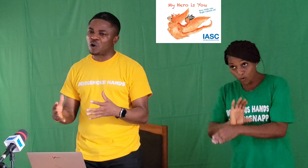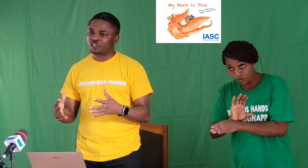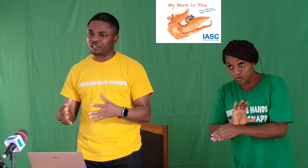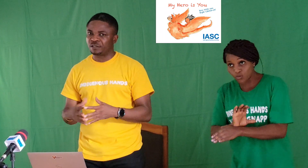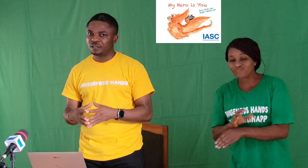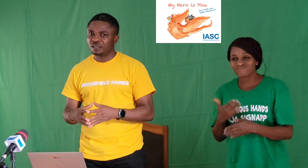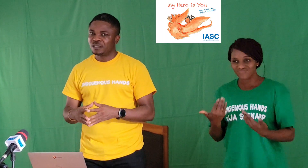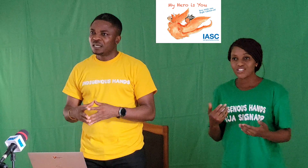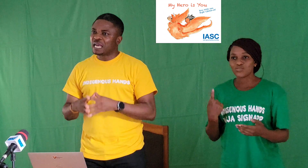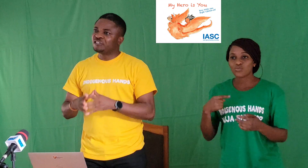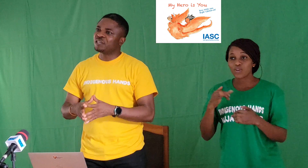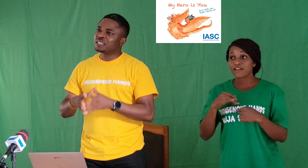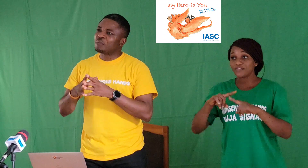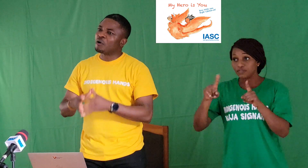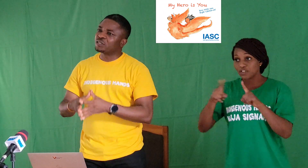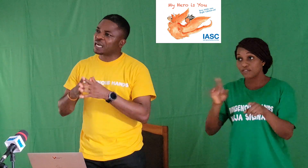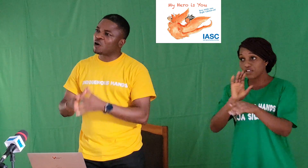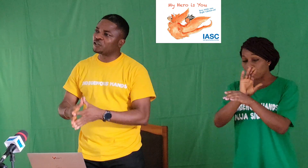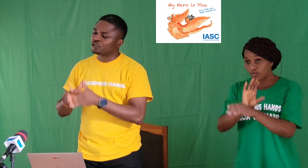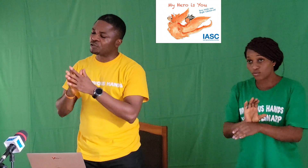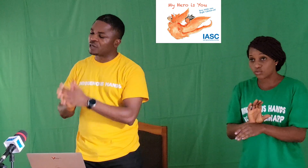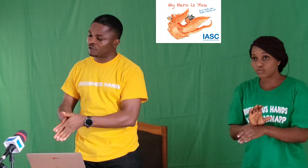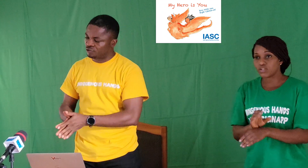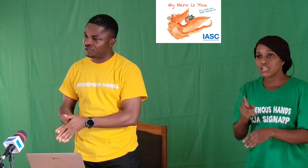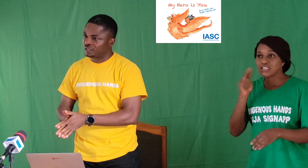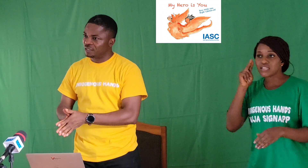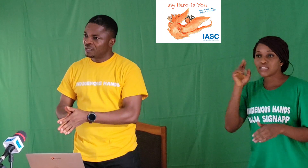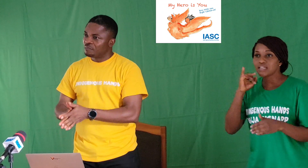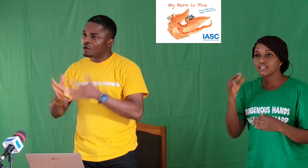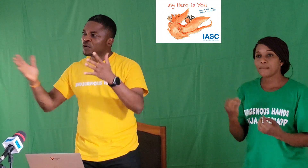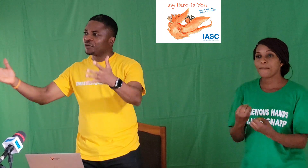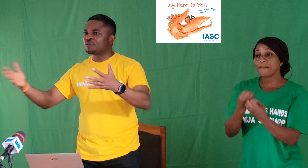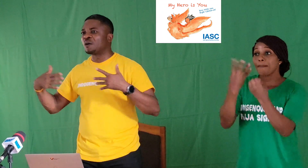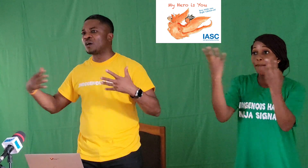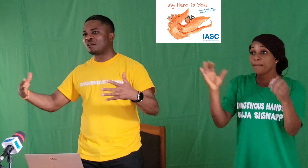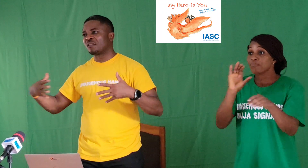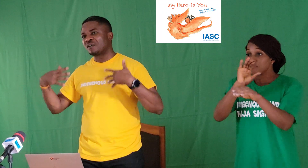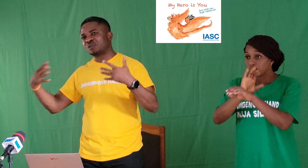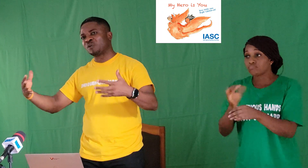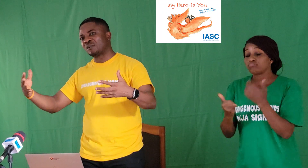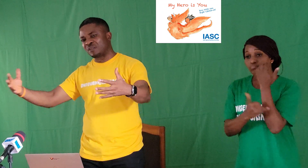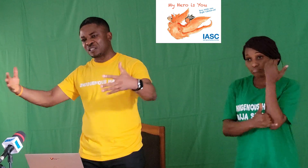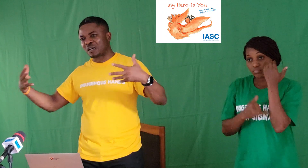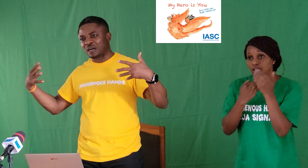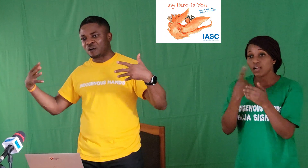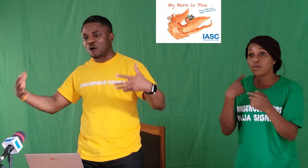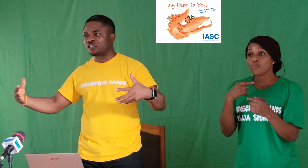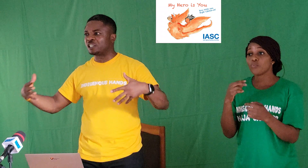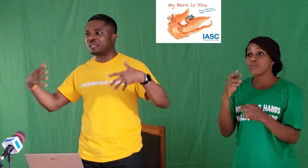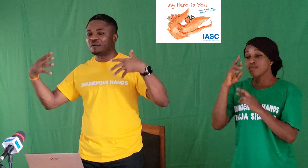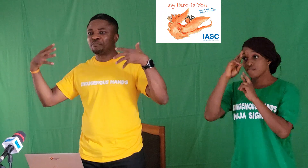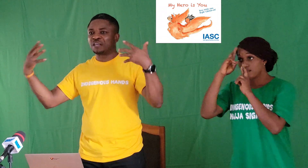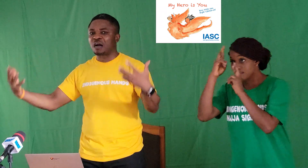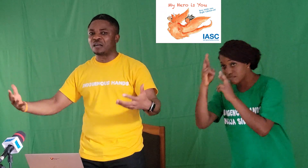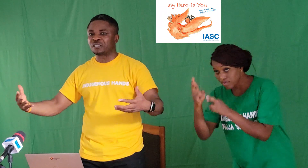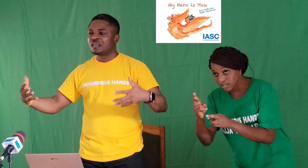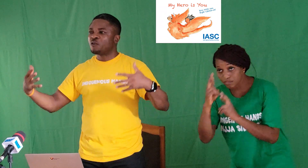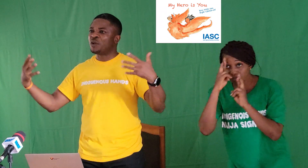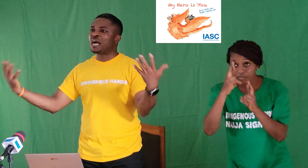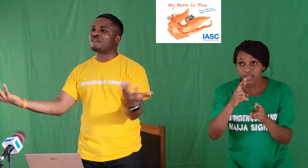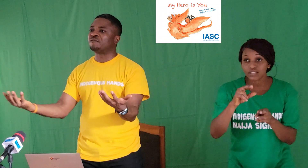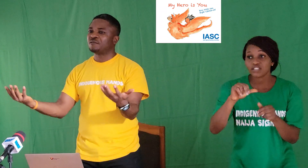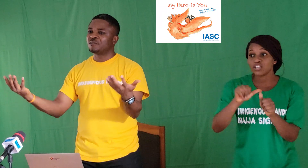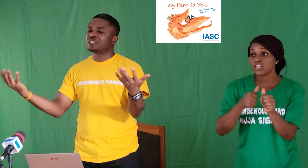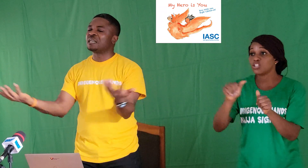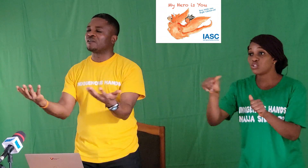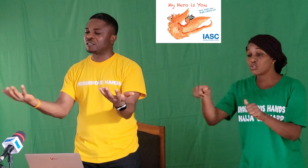our culture. Nigeria is a multicultural country, but we respect one another and respect one another's culture because